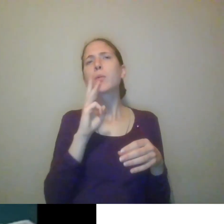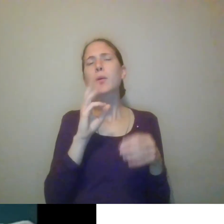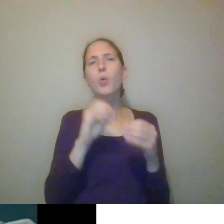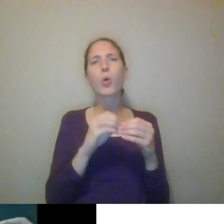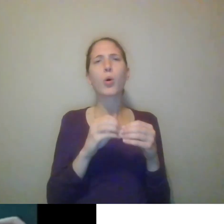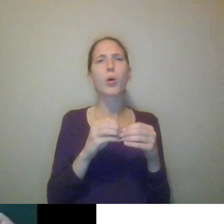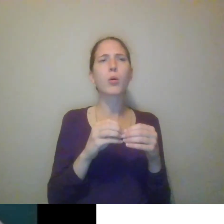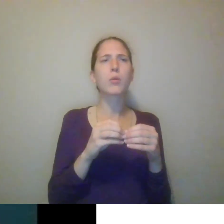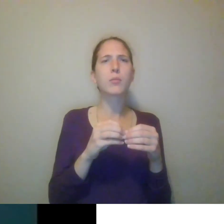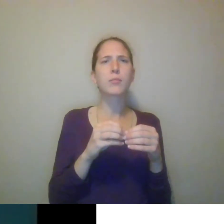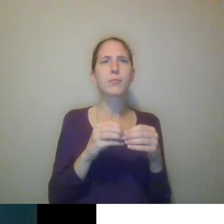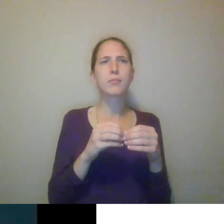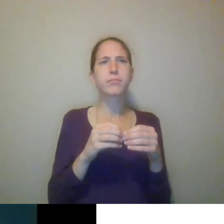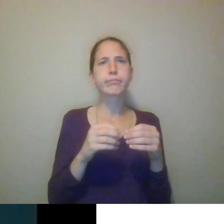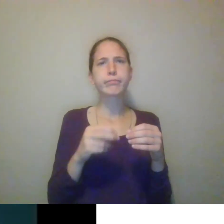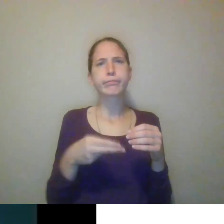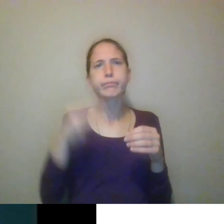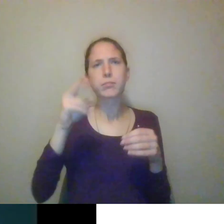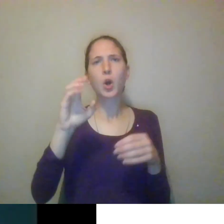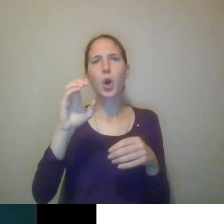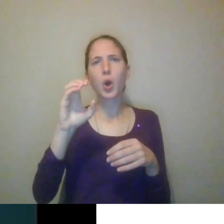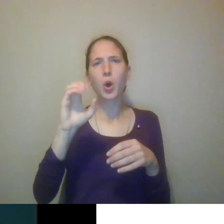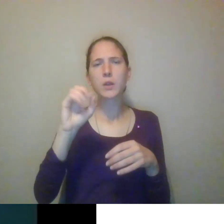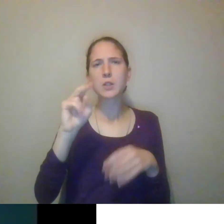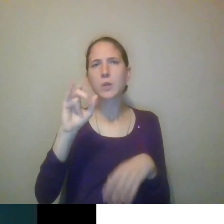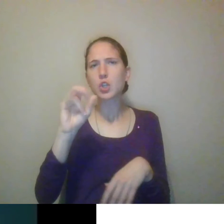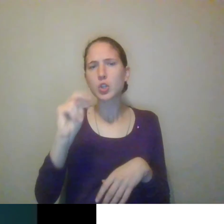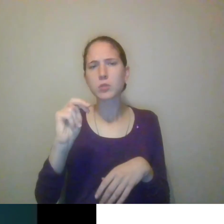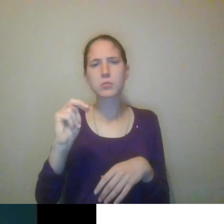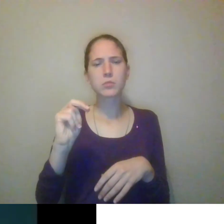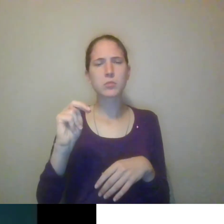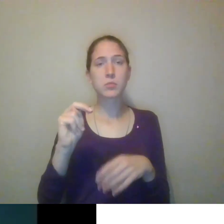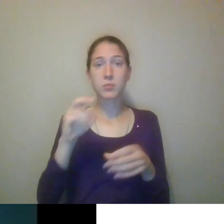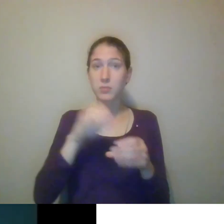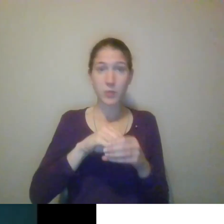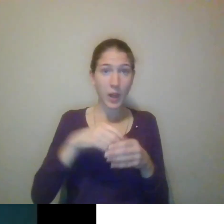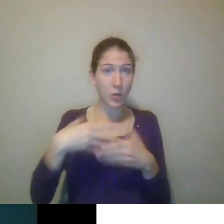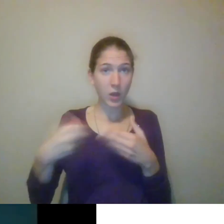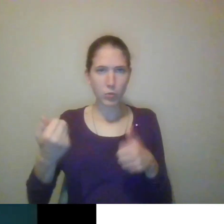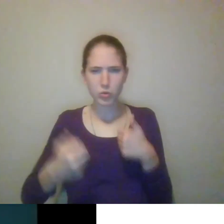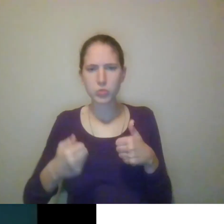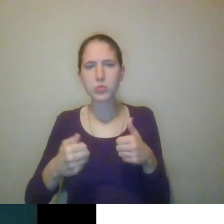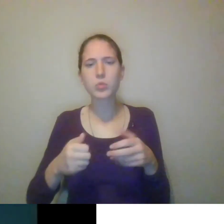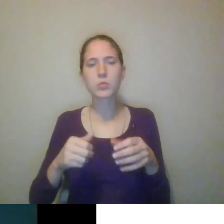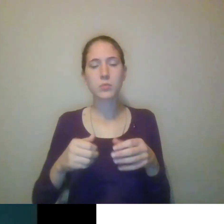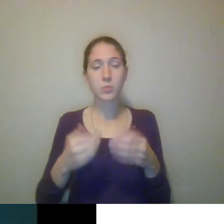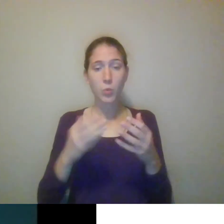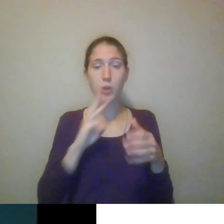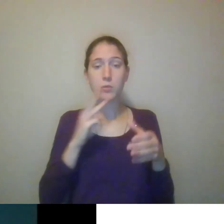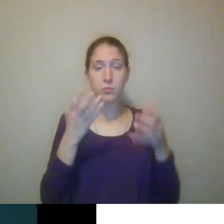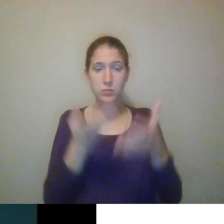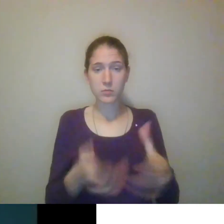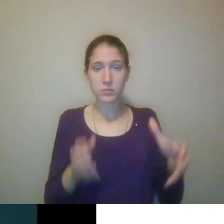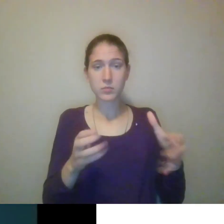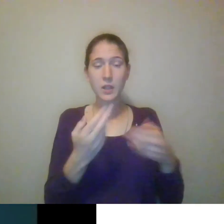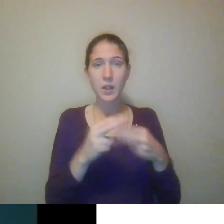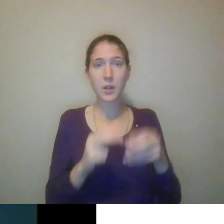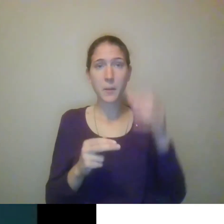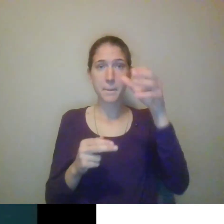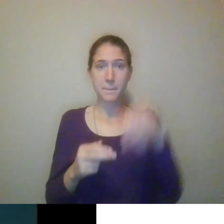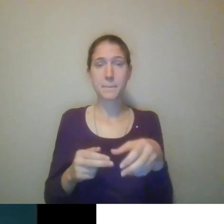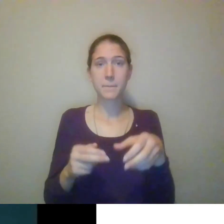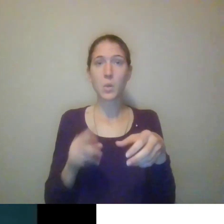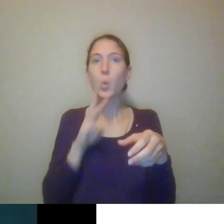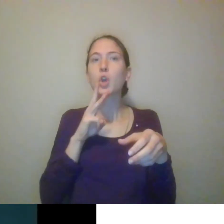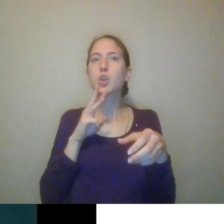concentration of water? Inside the egg or outside the egg? I want to see hands. Ladies, you got to listen too. Come on. This is important. If I put